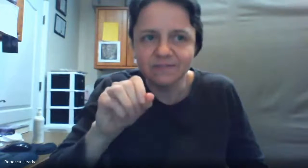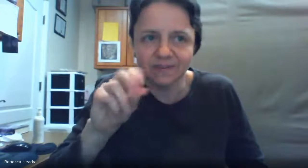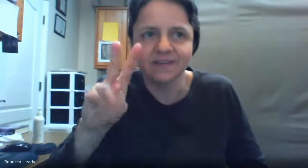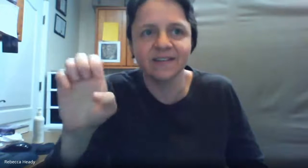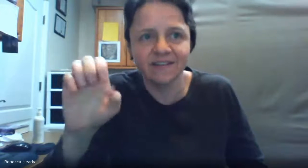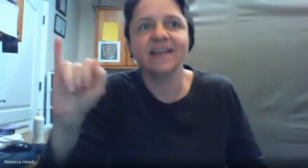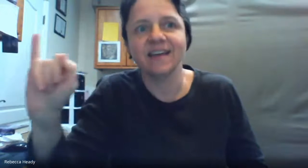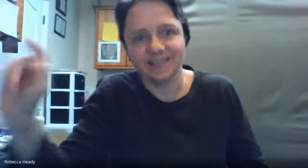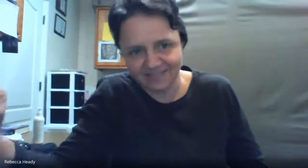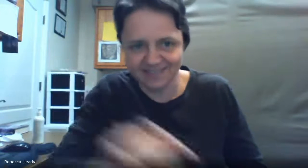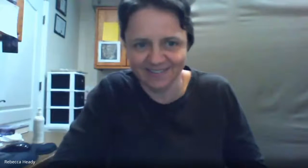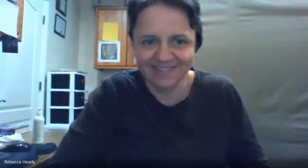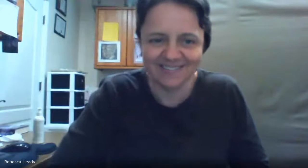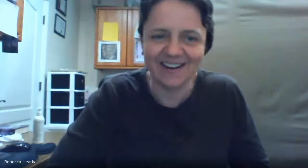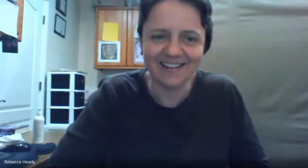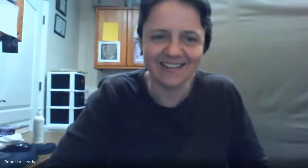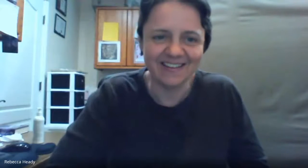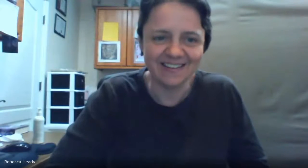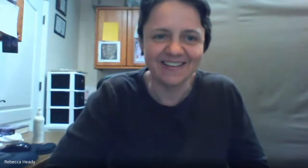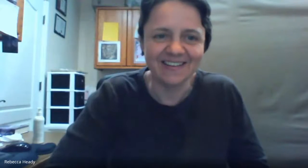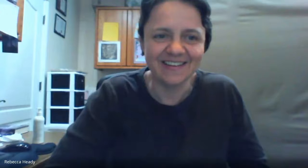love it, right?